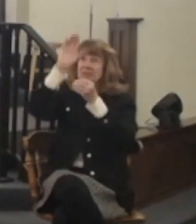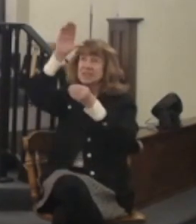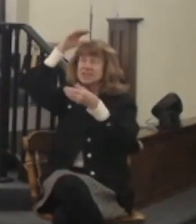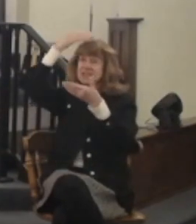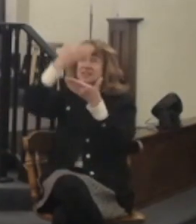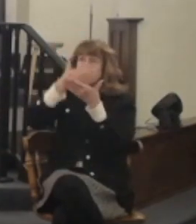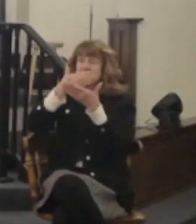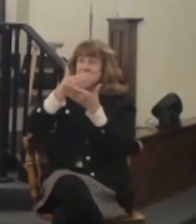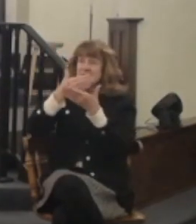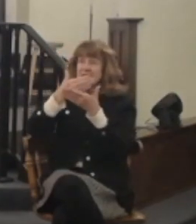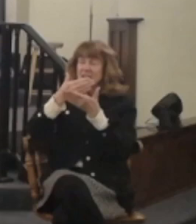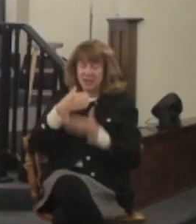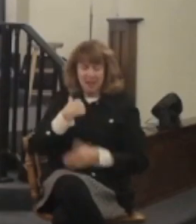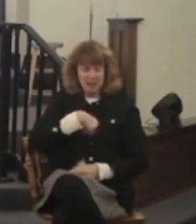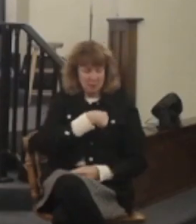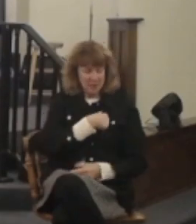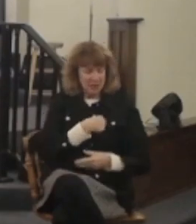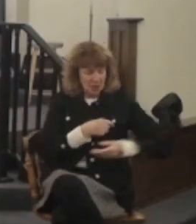want to argue about 10%.